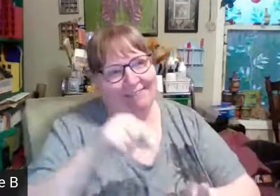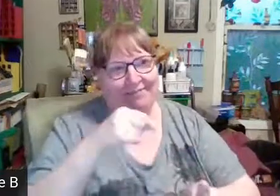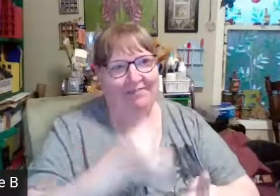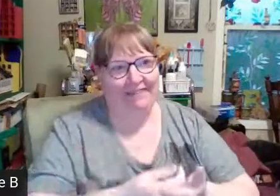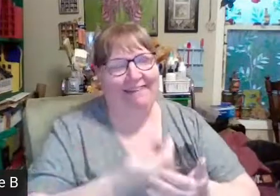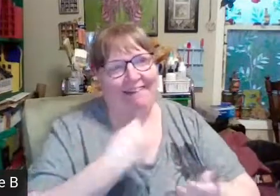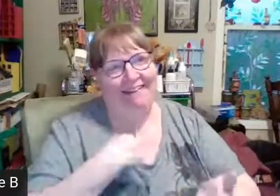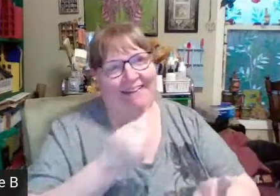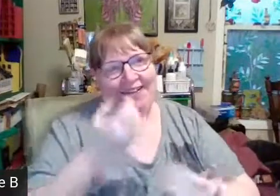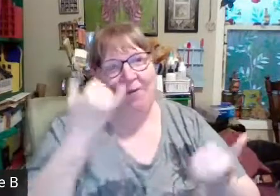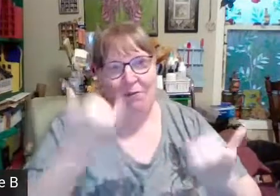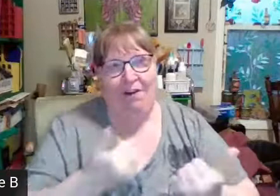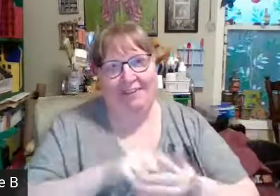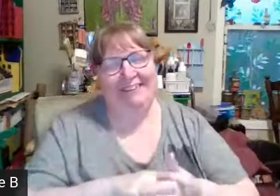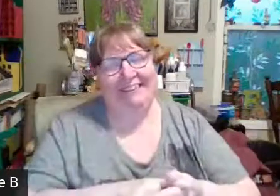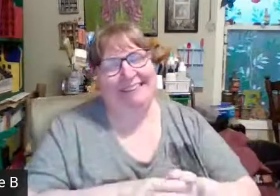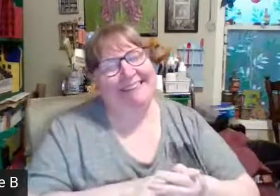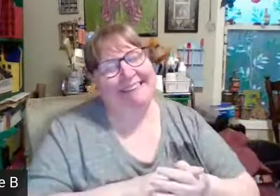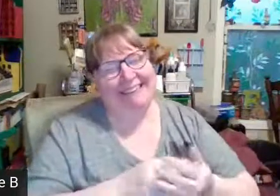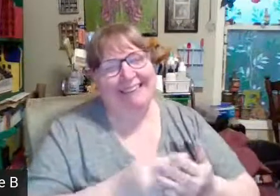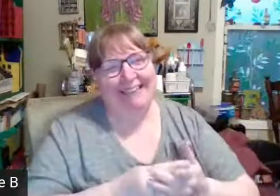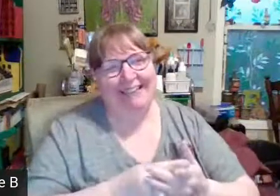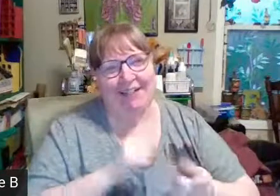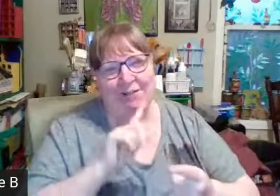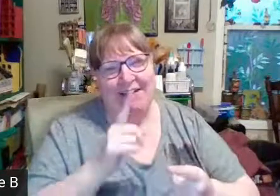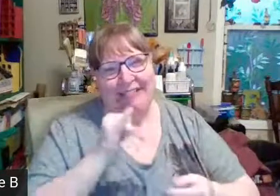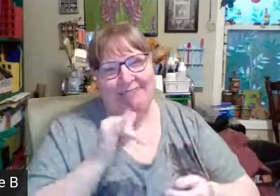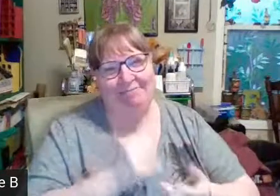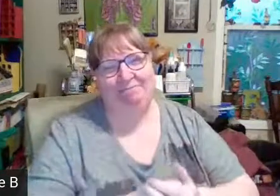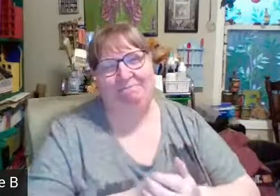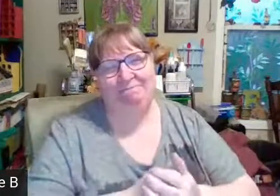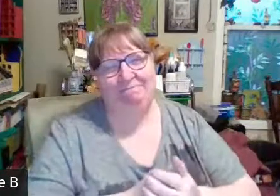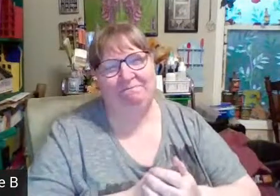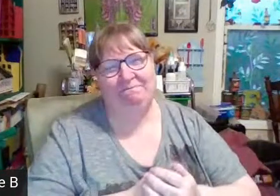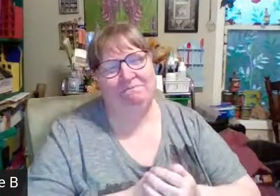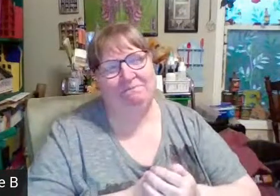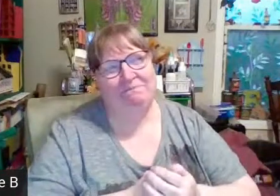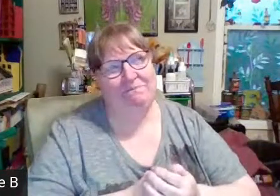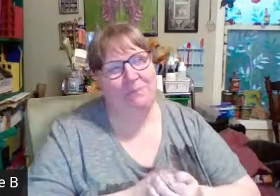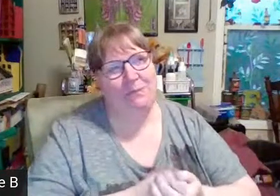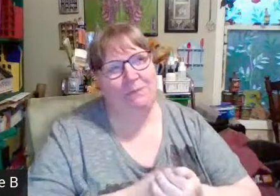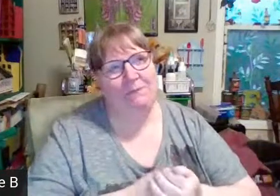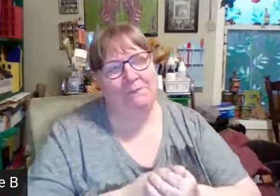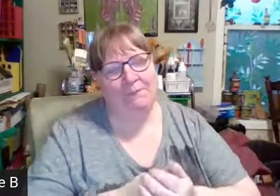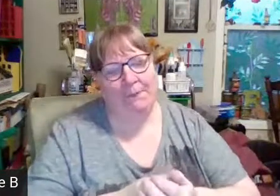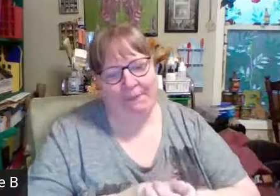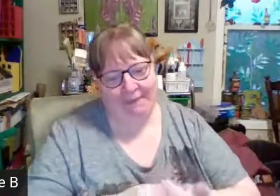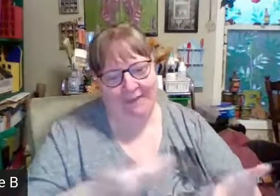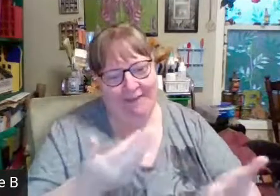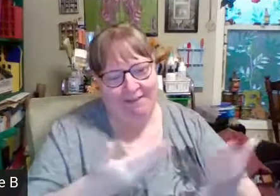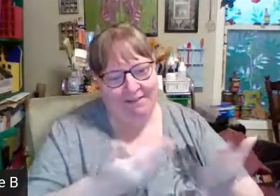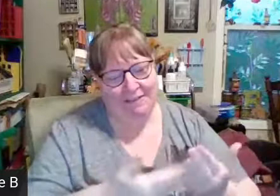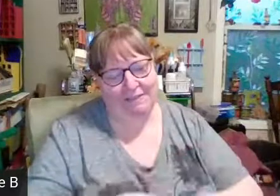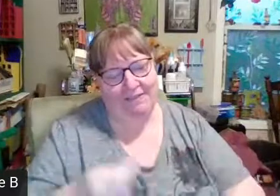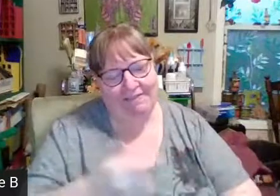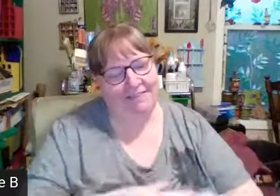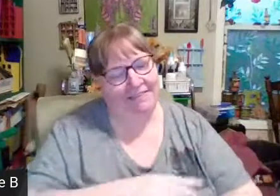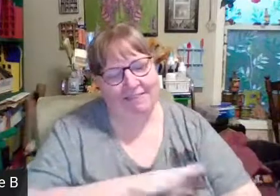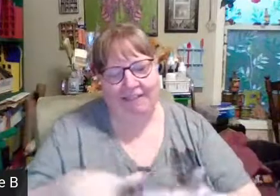on the spot. I asked her a minute before we went live. So it's awesome to have these ladies here helping all of the hardest, and